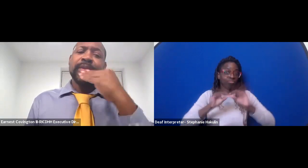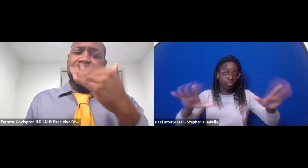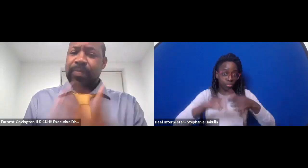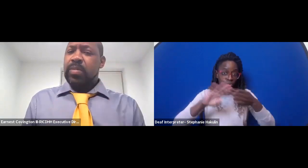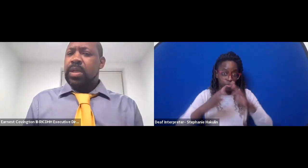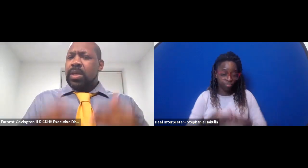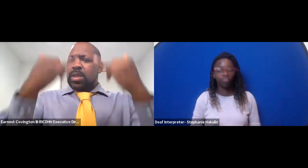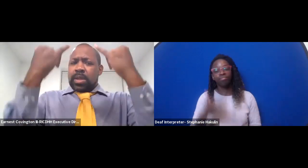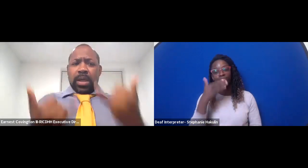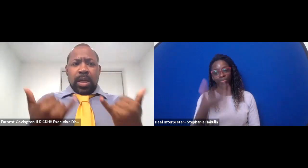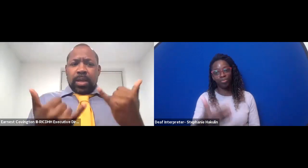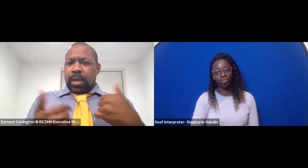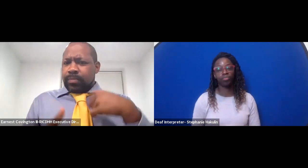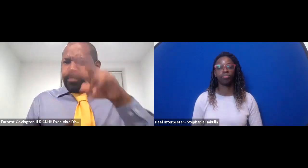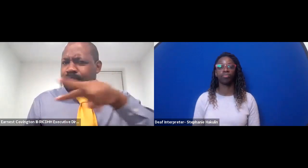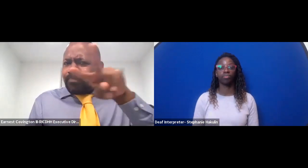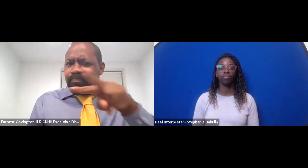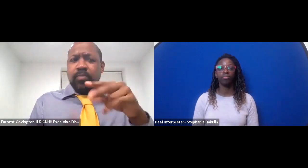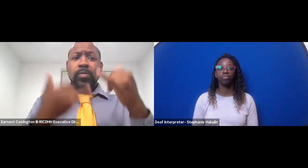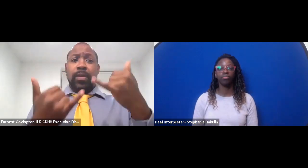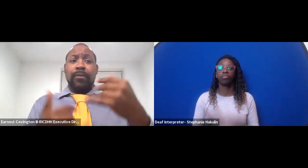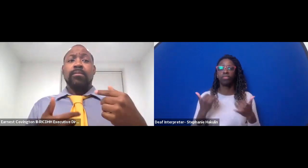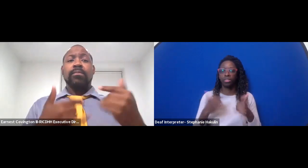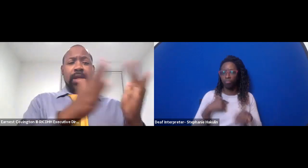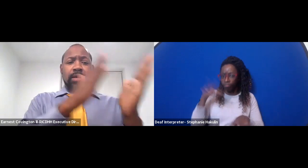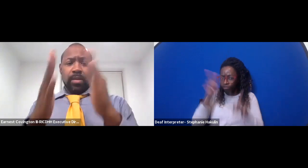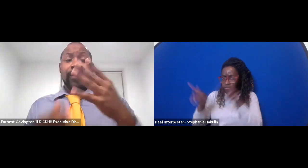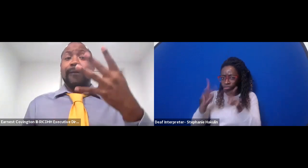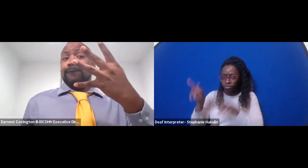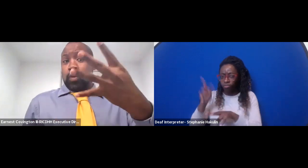of the information is out there. So thank you, Lindsay.